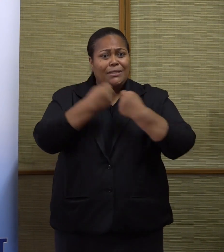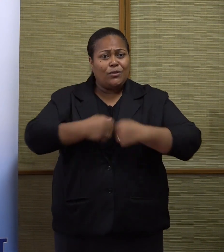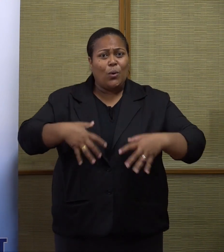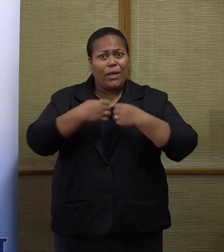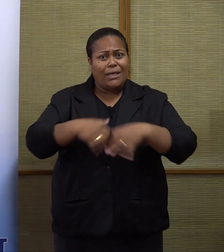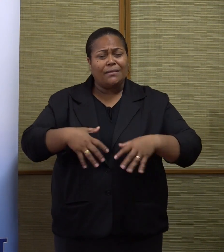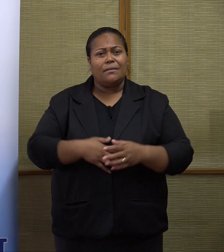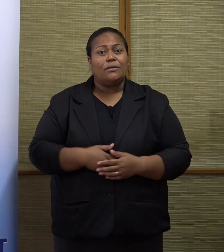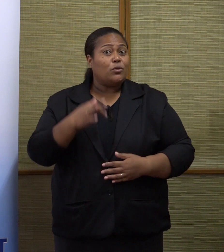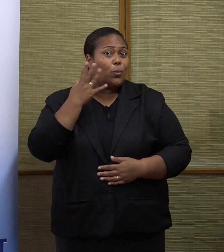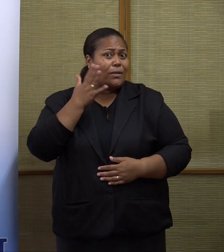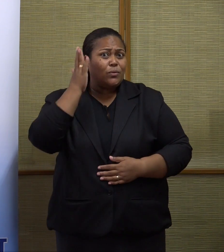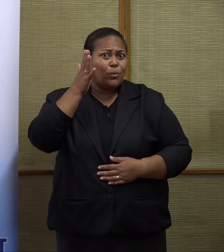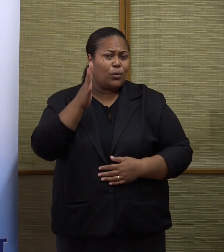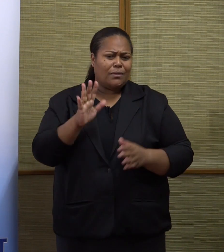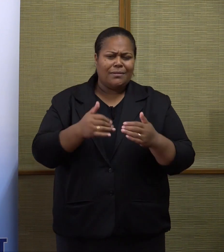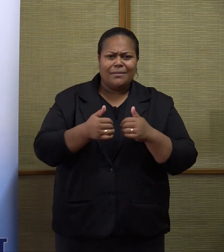will school resume?